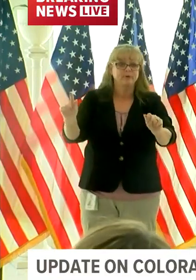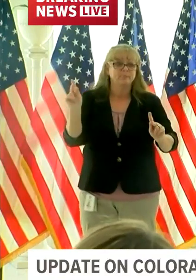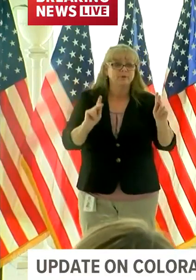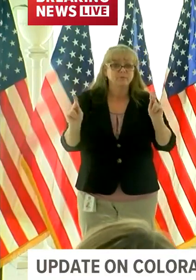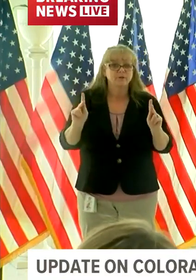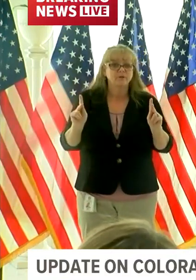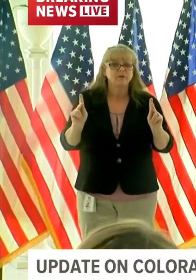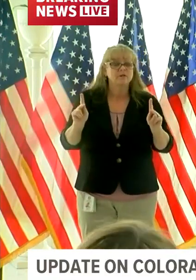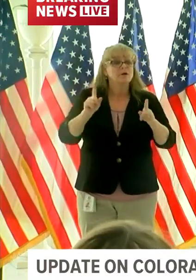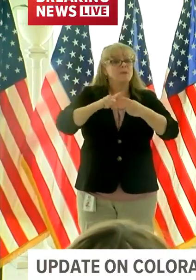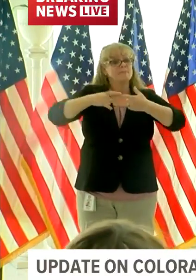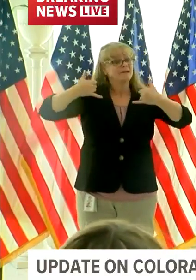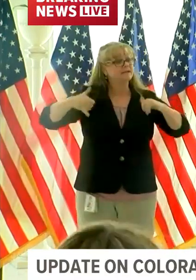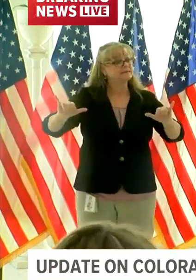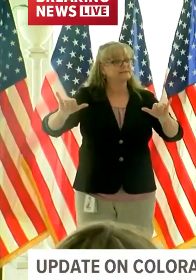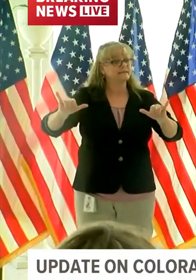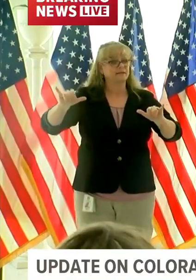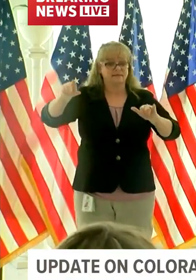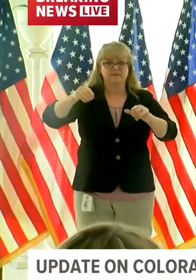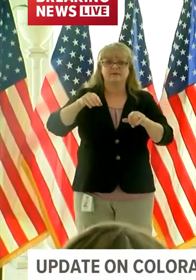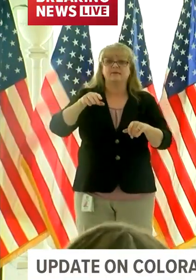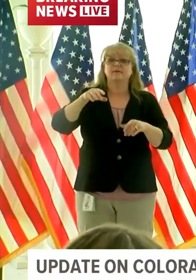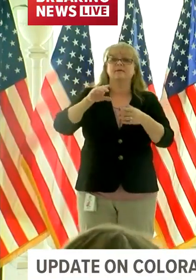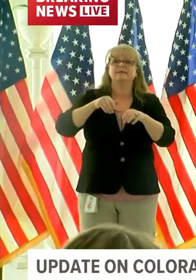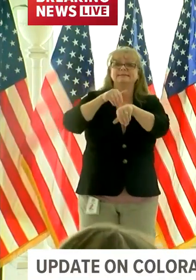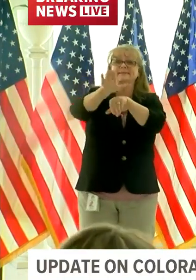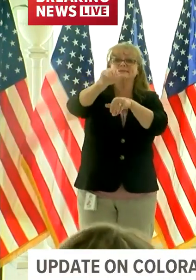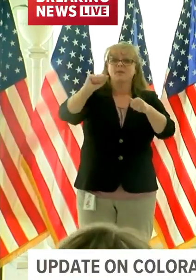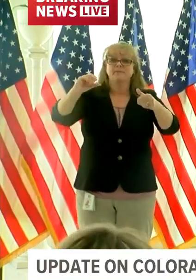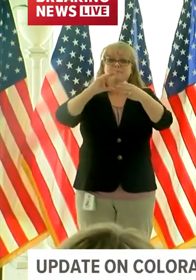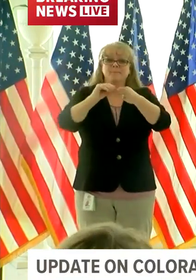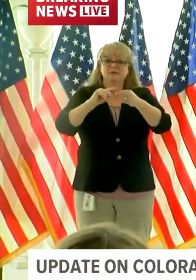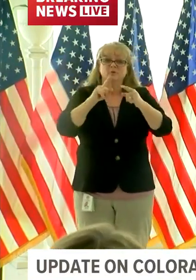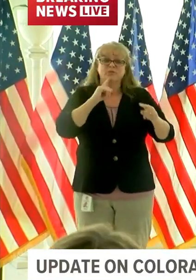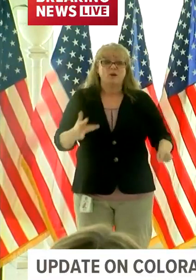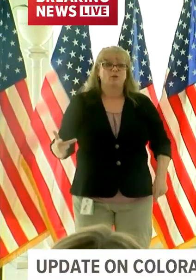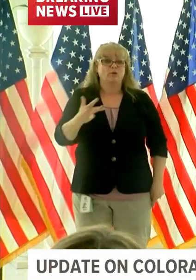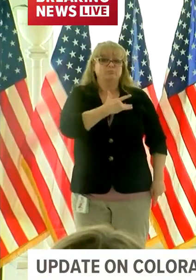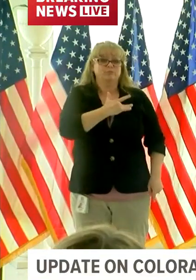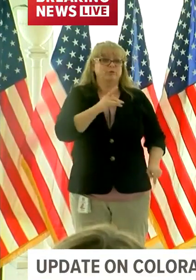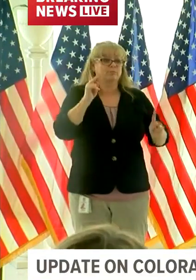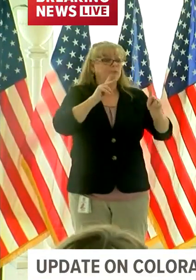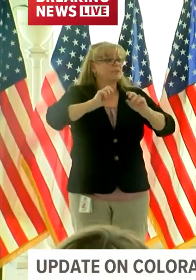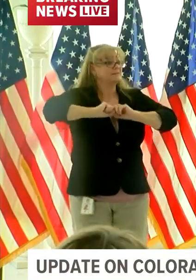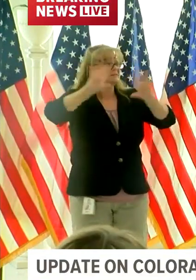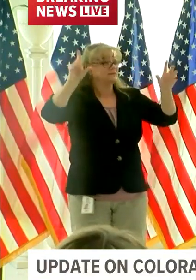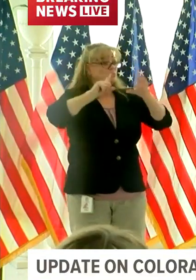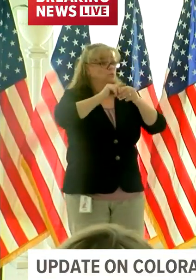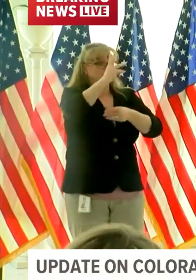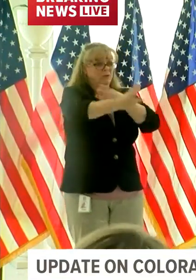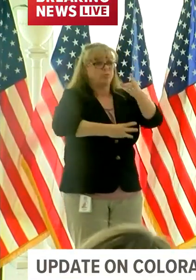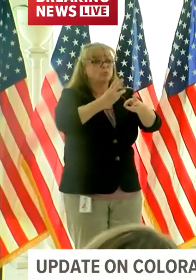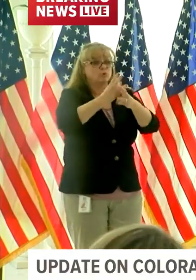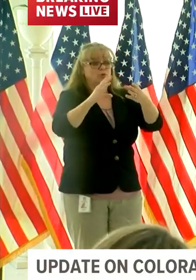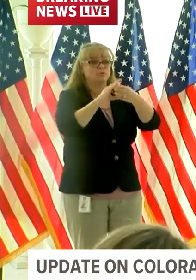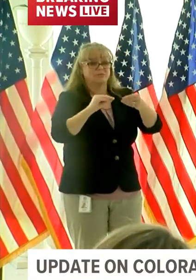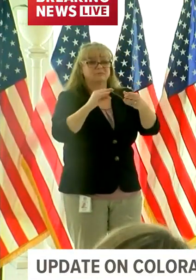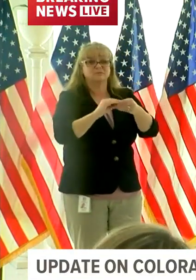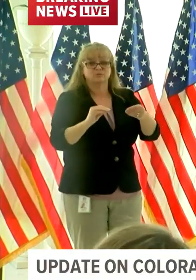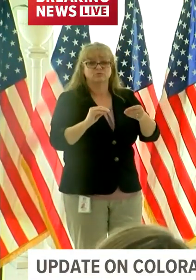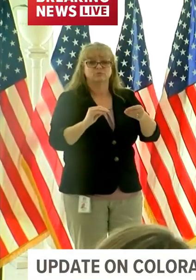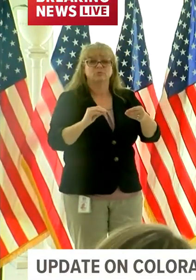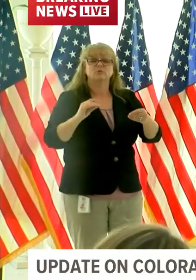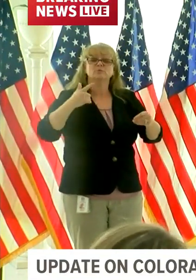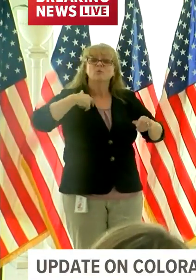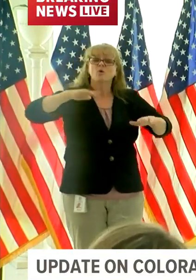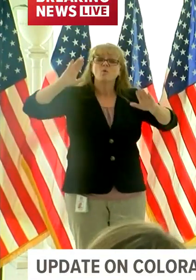hearts and minds of Catholics across the entire world. And we hope that spiritual fulfillment will be there this holiday season for all